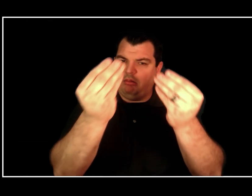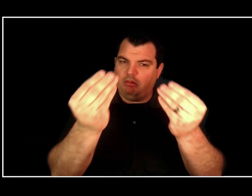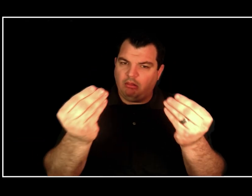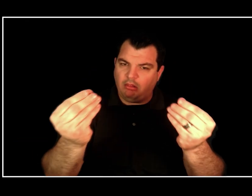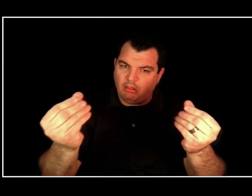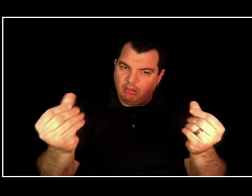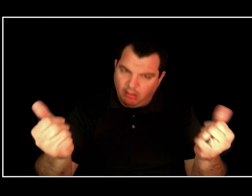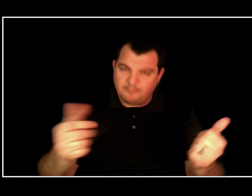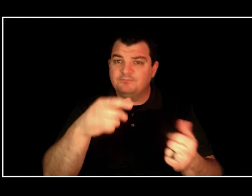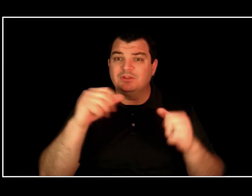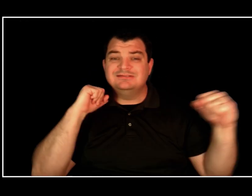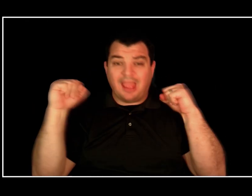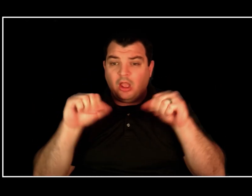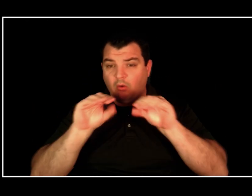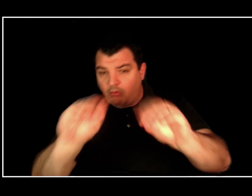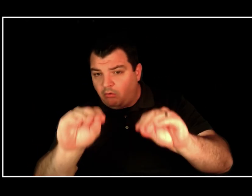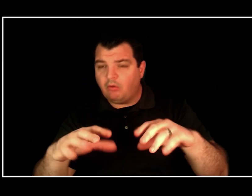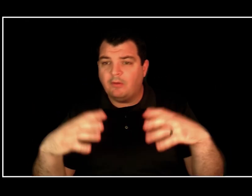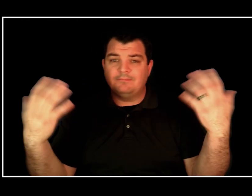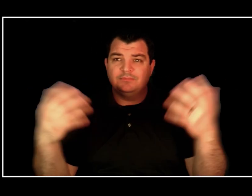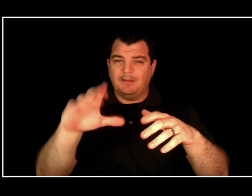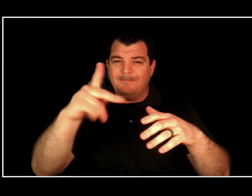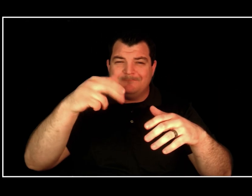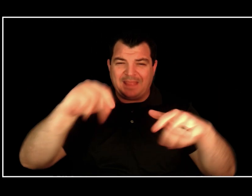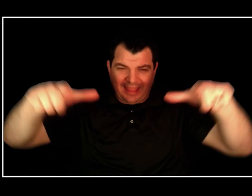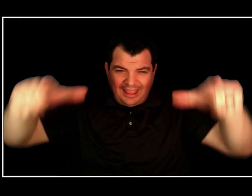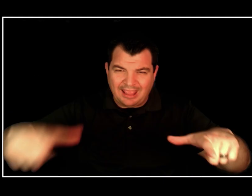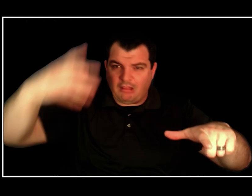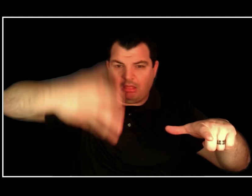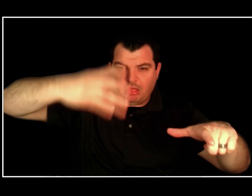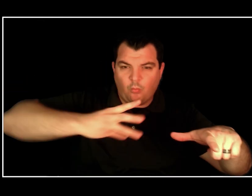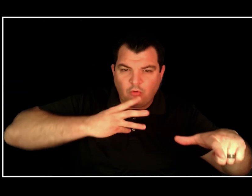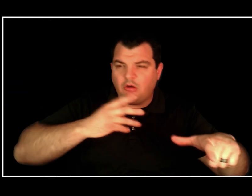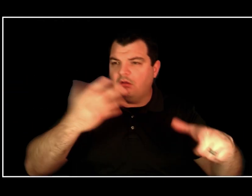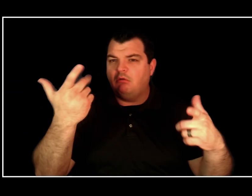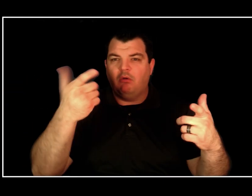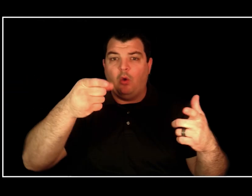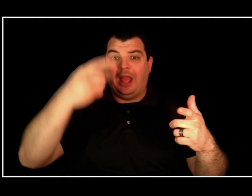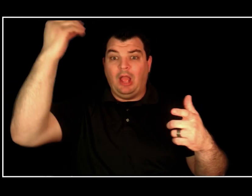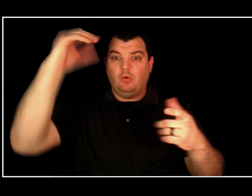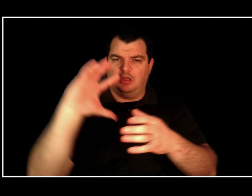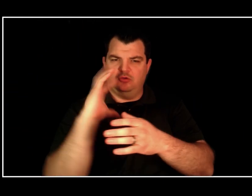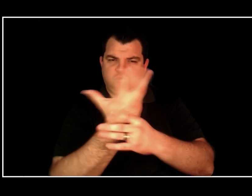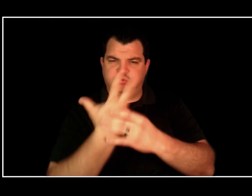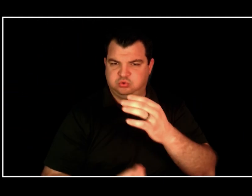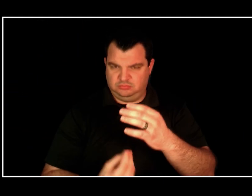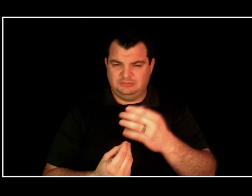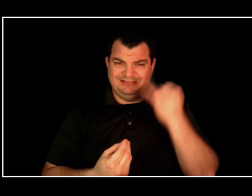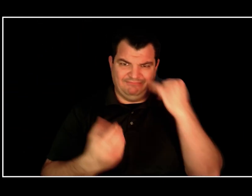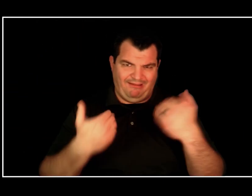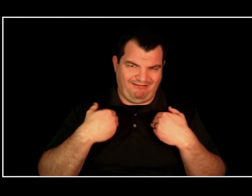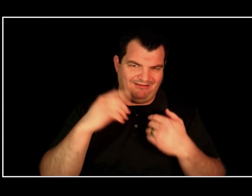ice melt. Place towels or a shallow pan underneath to collect the water, or plan to drain the water outside